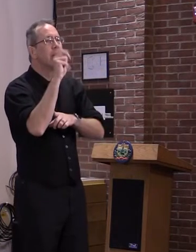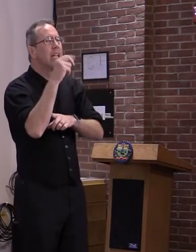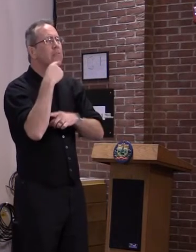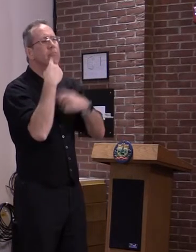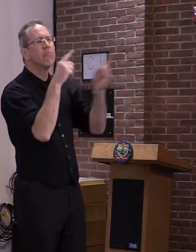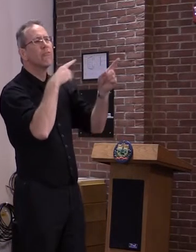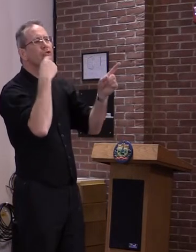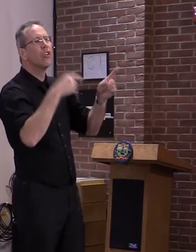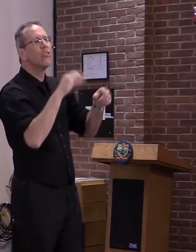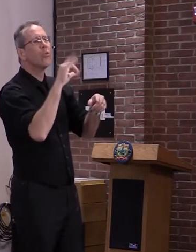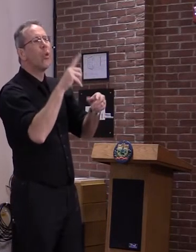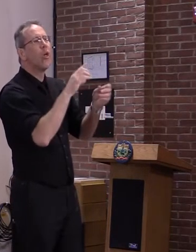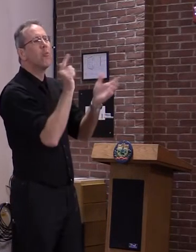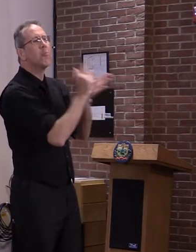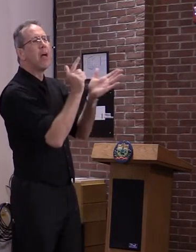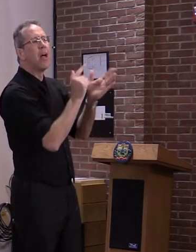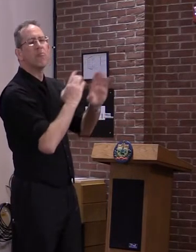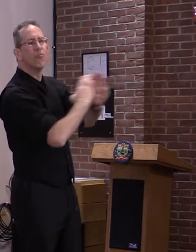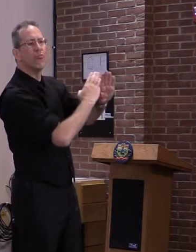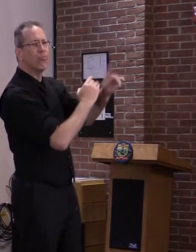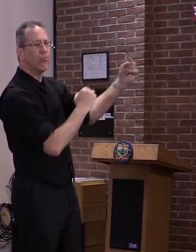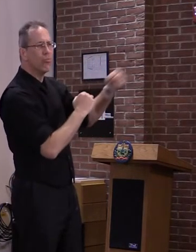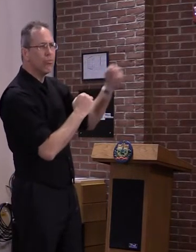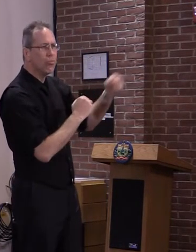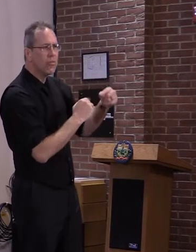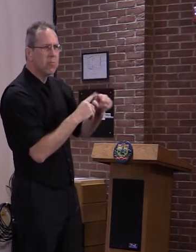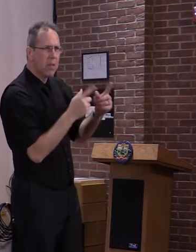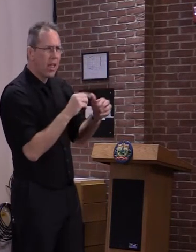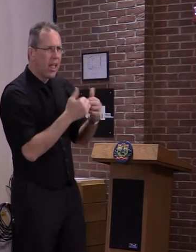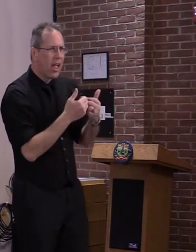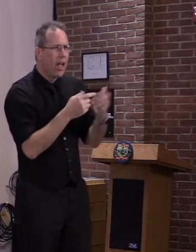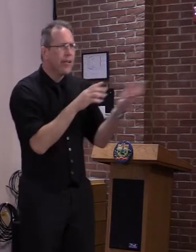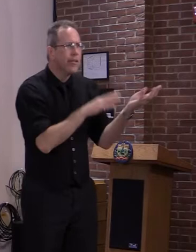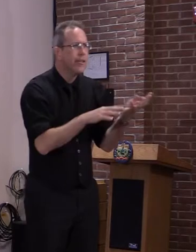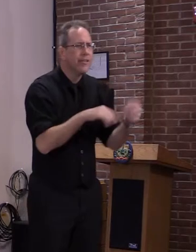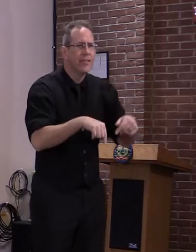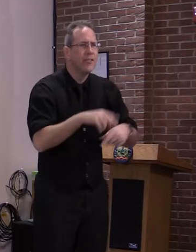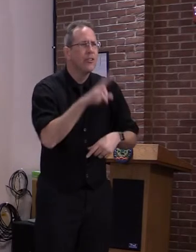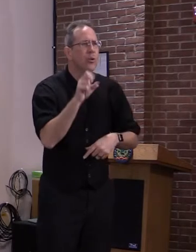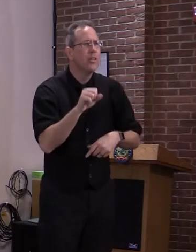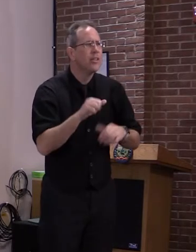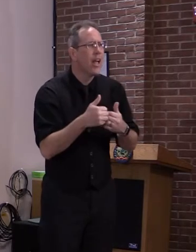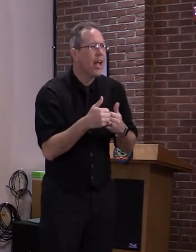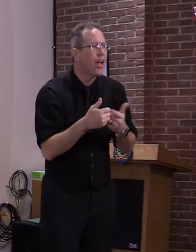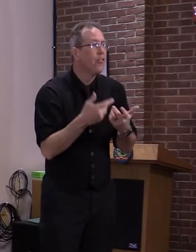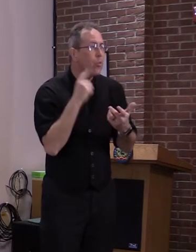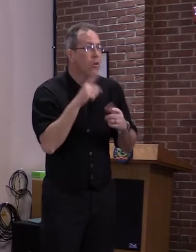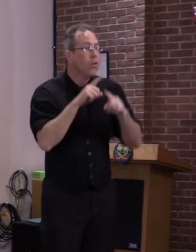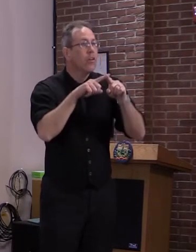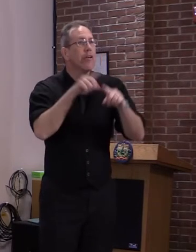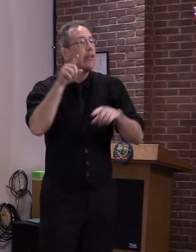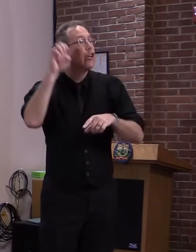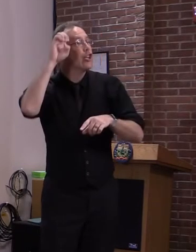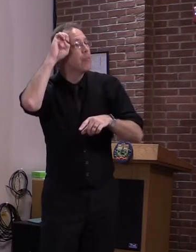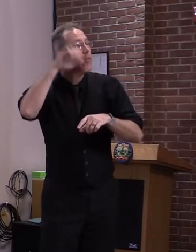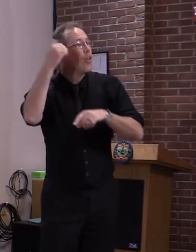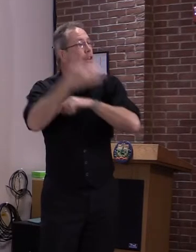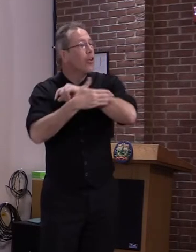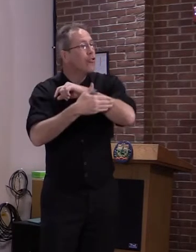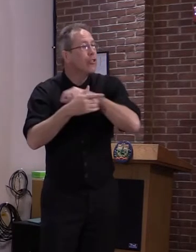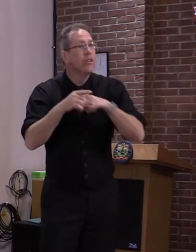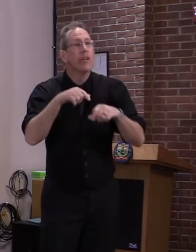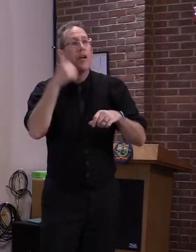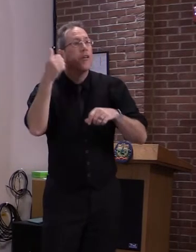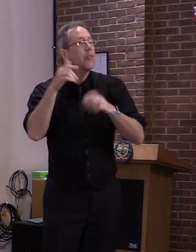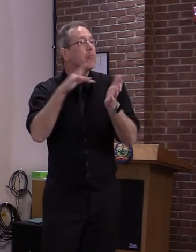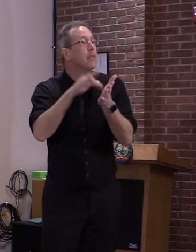side. He said he would negotiate with our other suppliers, the Middle East, Europe, and such, but he did not